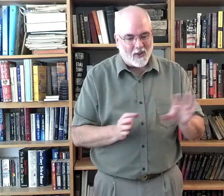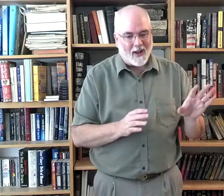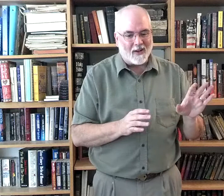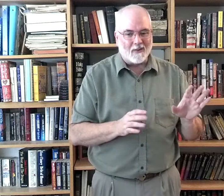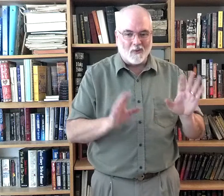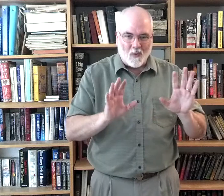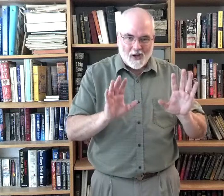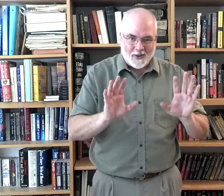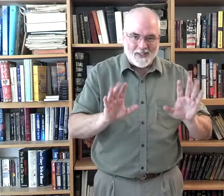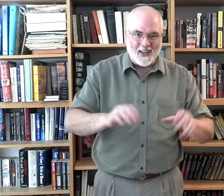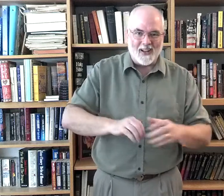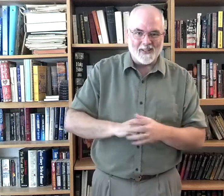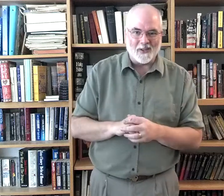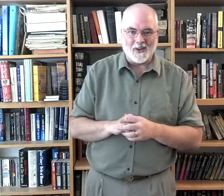and watch the signs, all right?